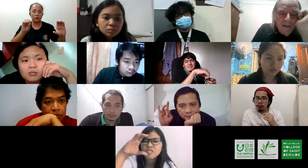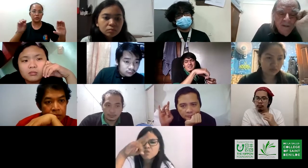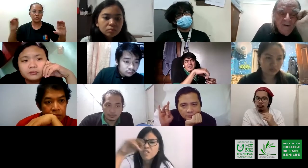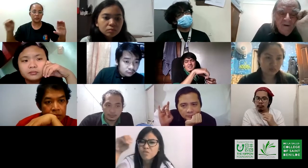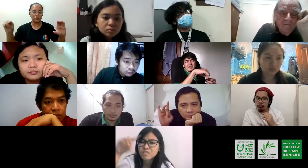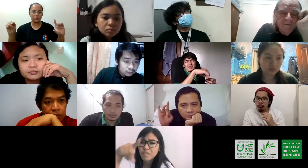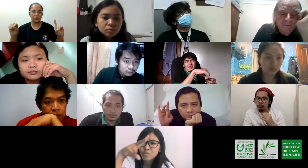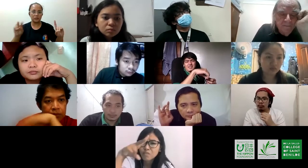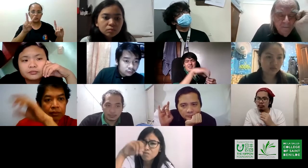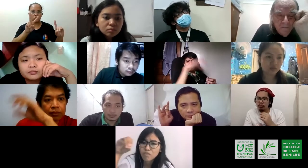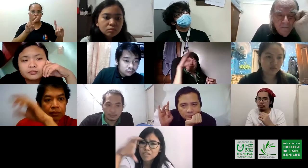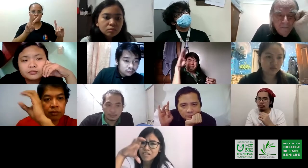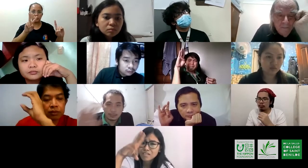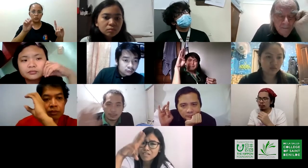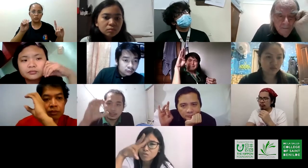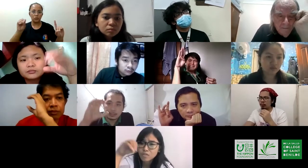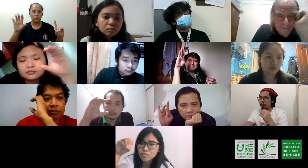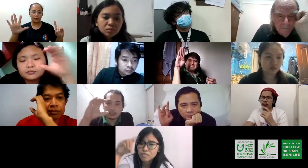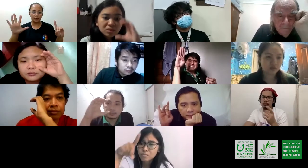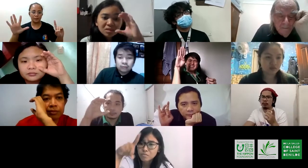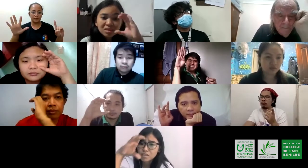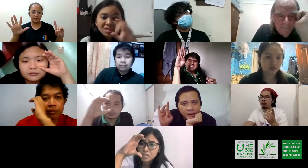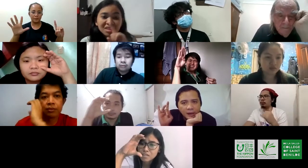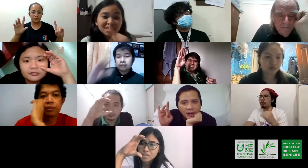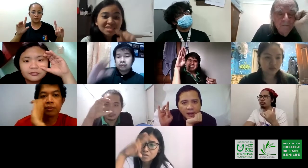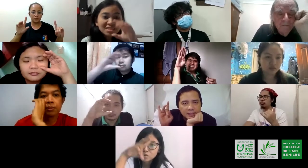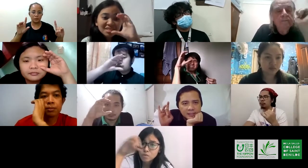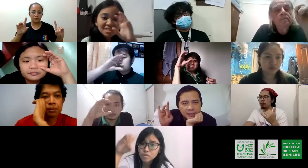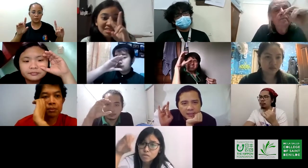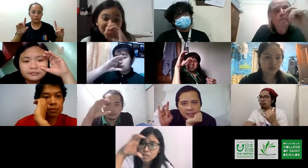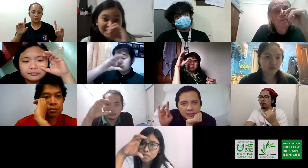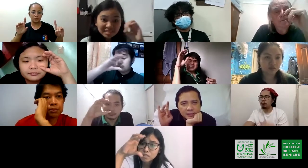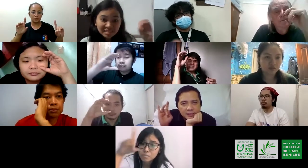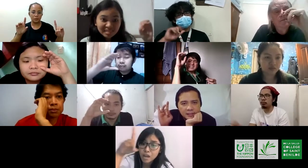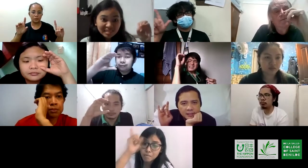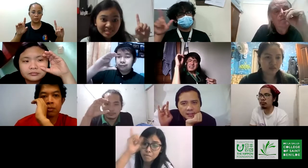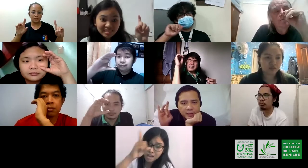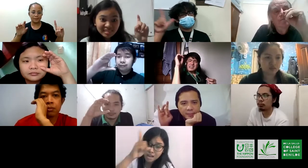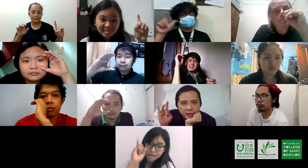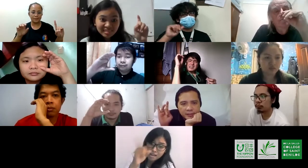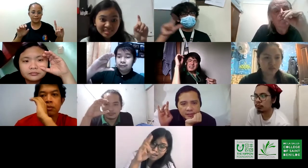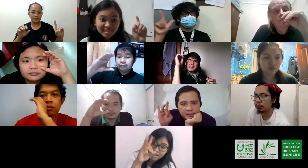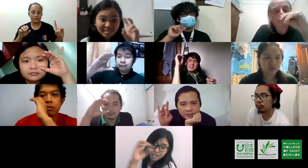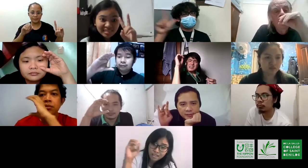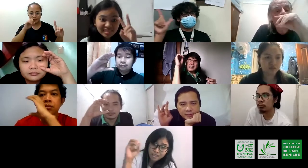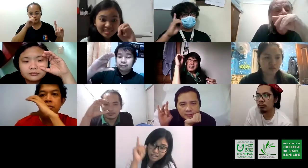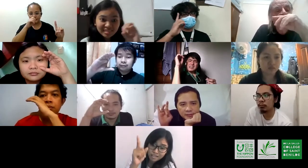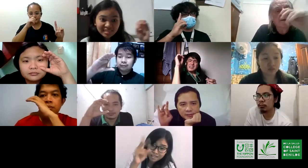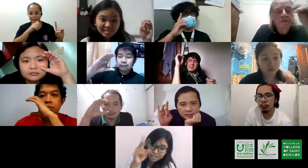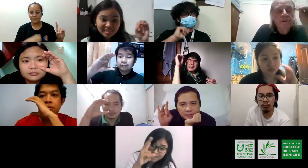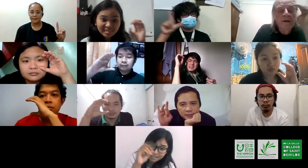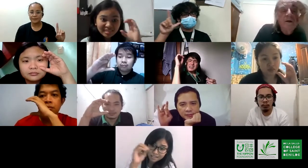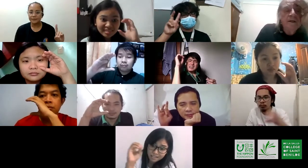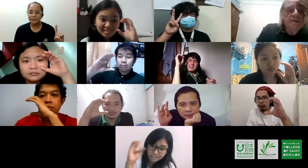8, the Dong Nai project began in the year A, 1990, B, 1995,